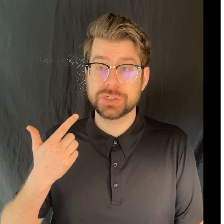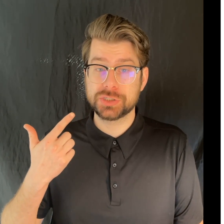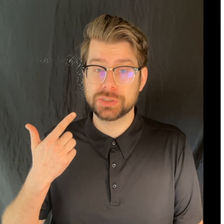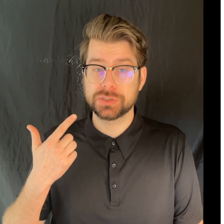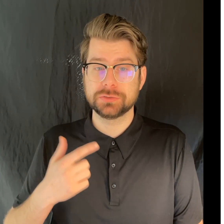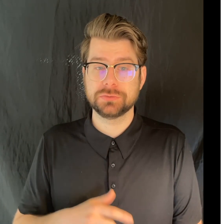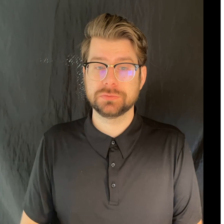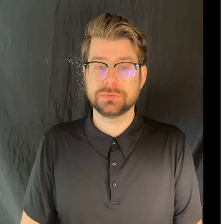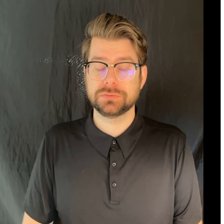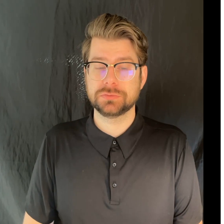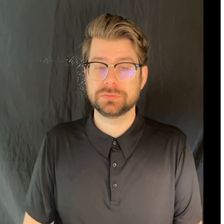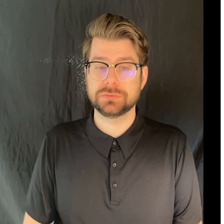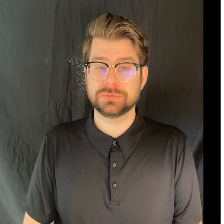quash,